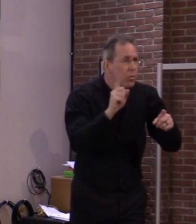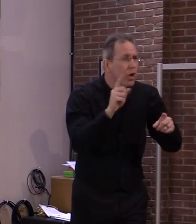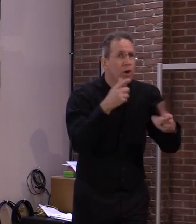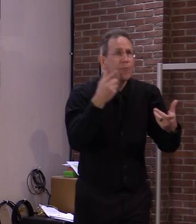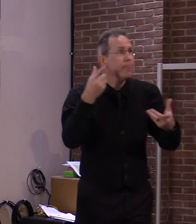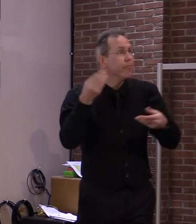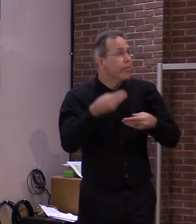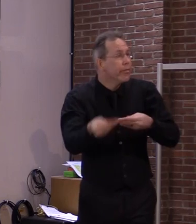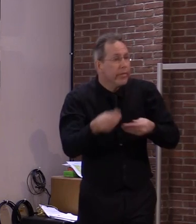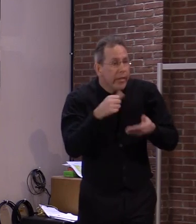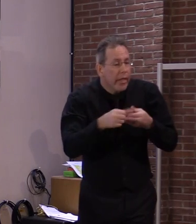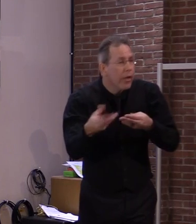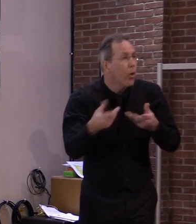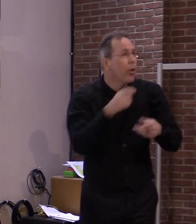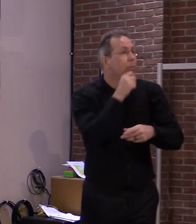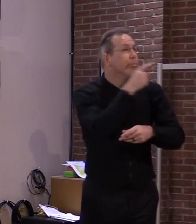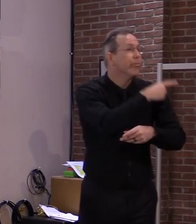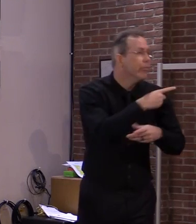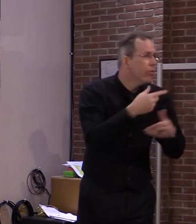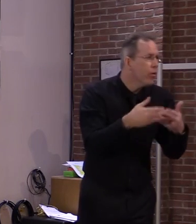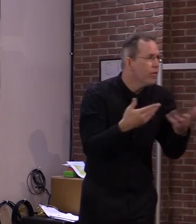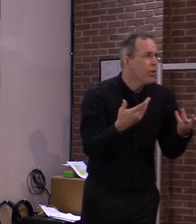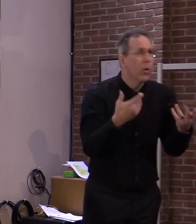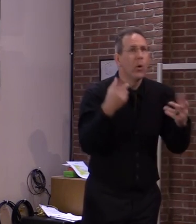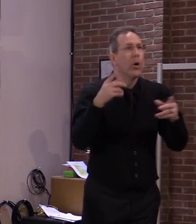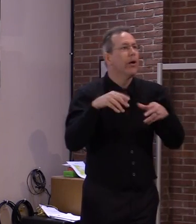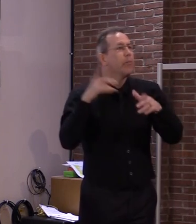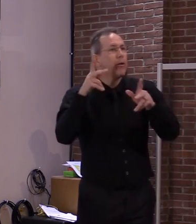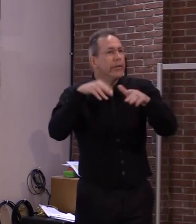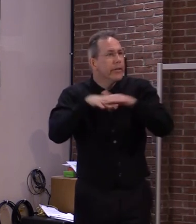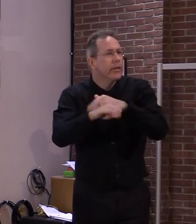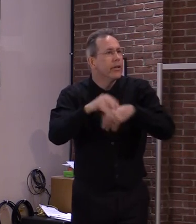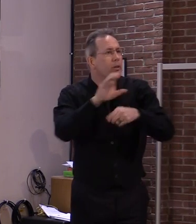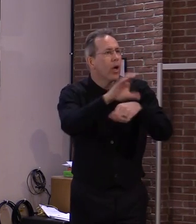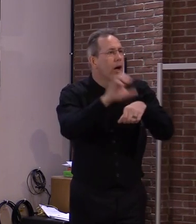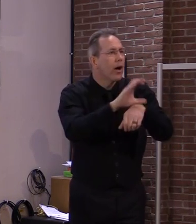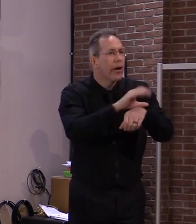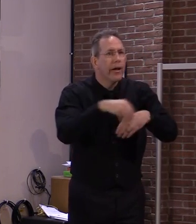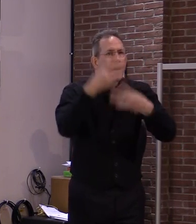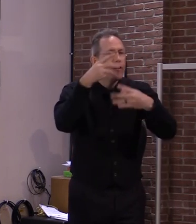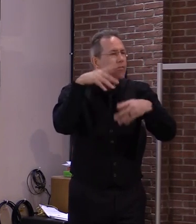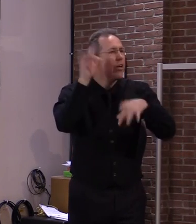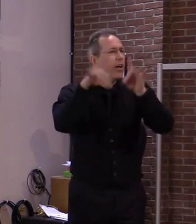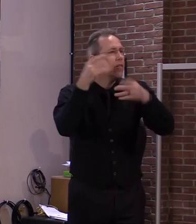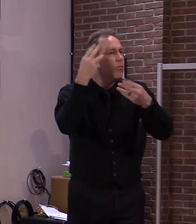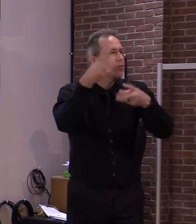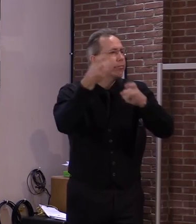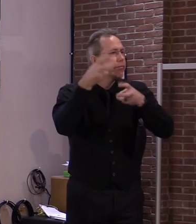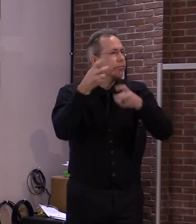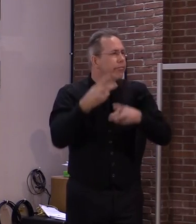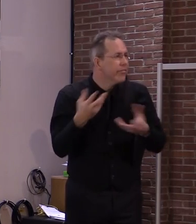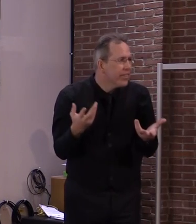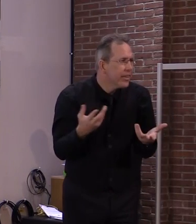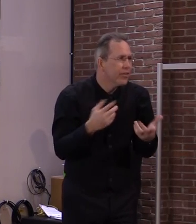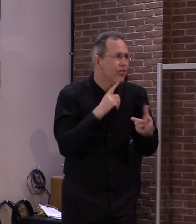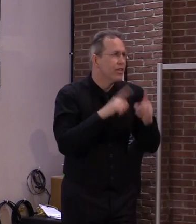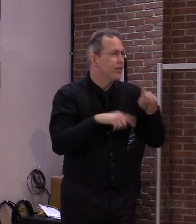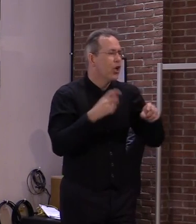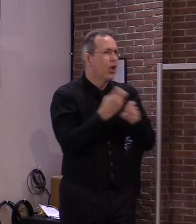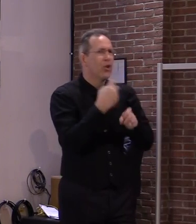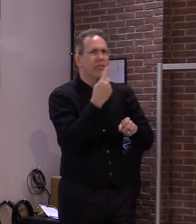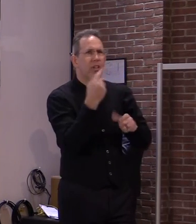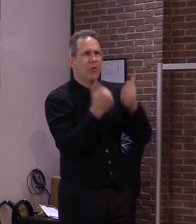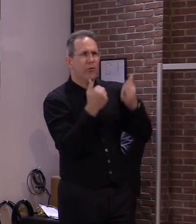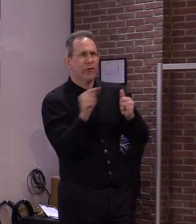or organization versus this specific incident, that is a much harder task. But we are able